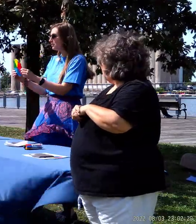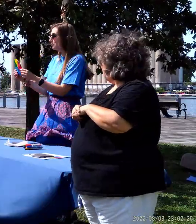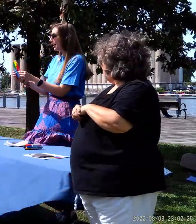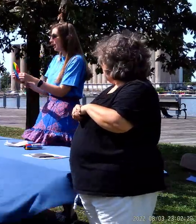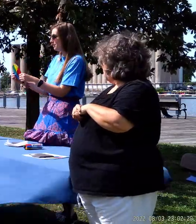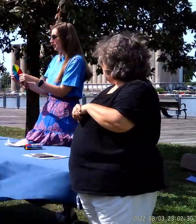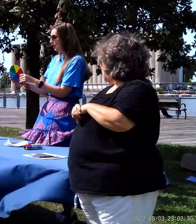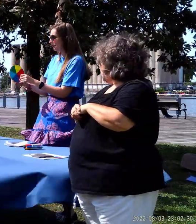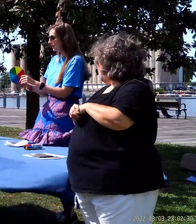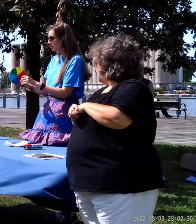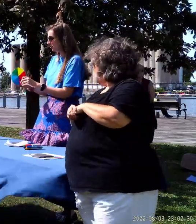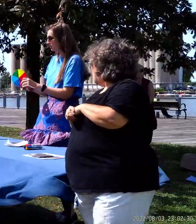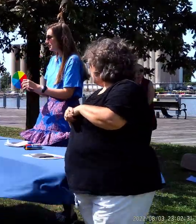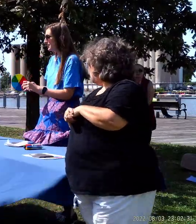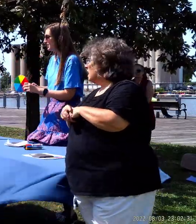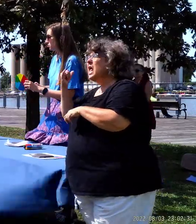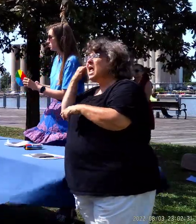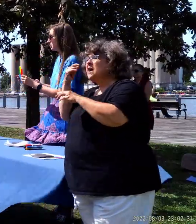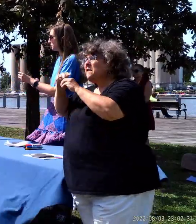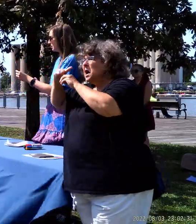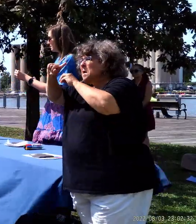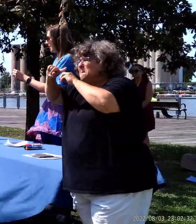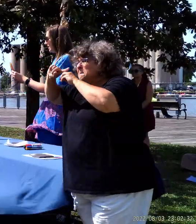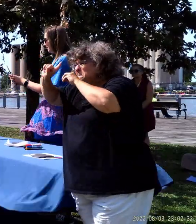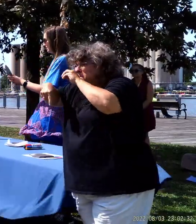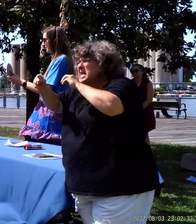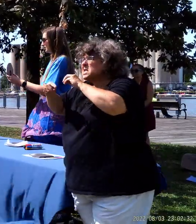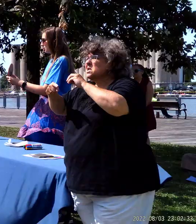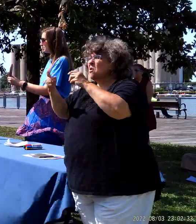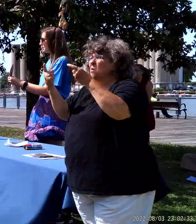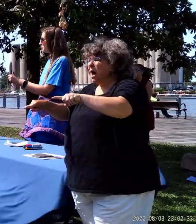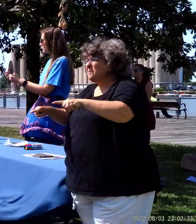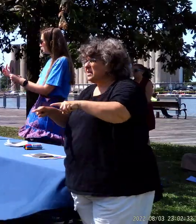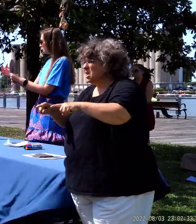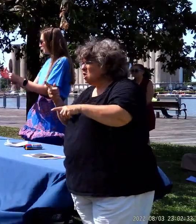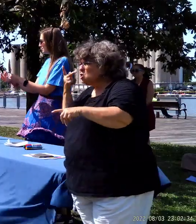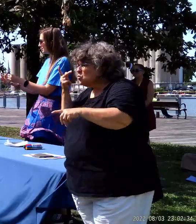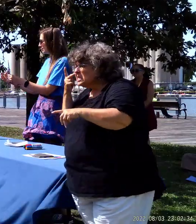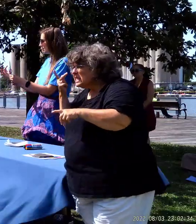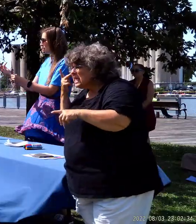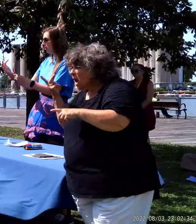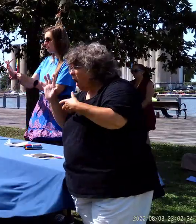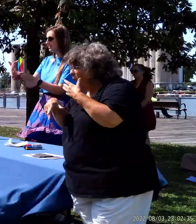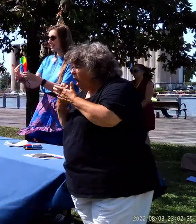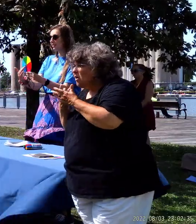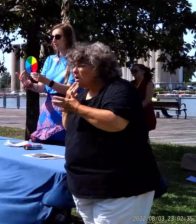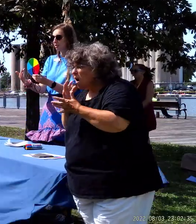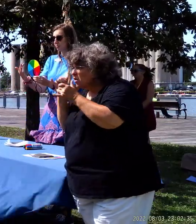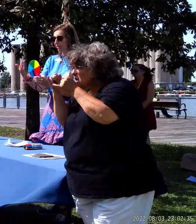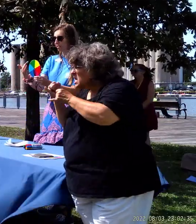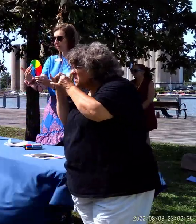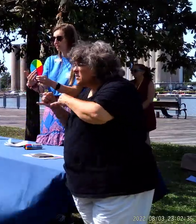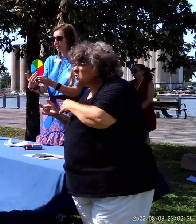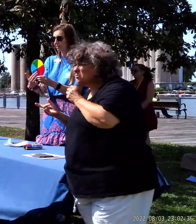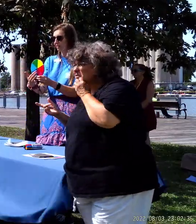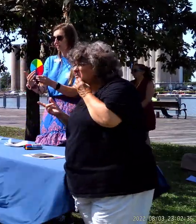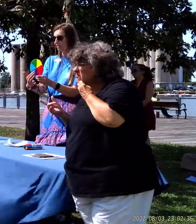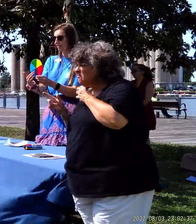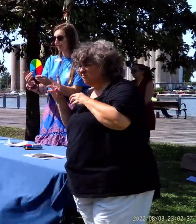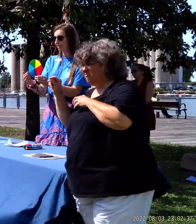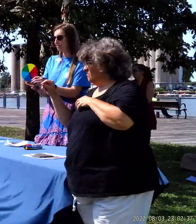What do you think will happen if I start spinning this really, really fast? Do you think you'll still be able to see all these individual